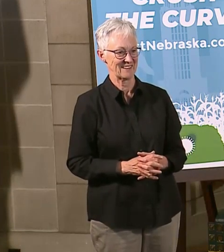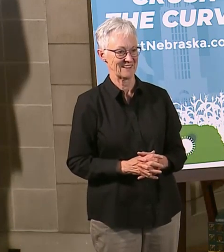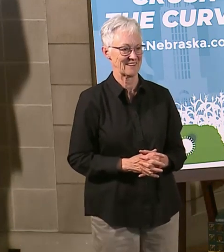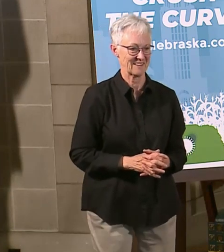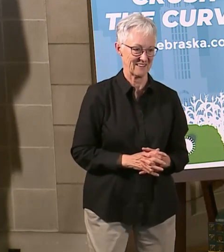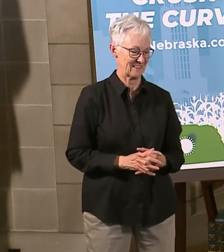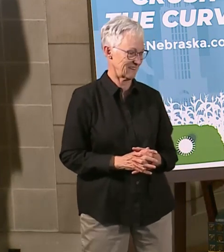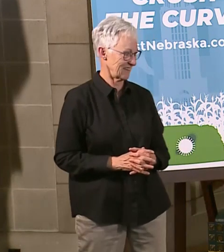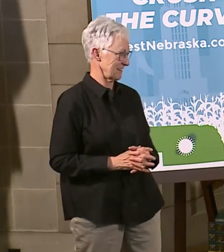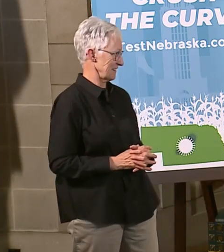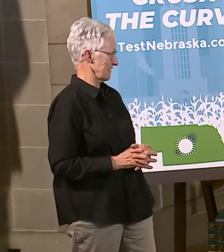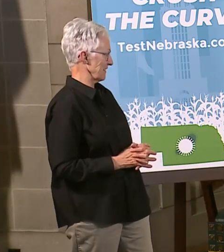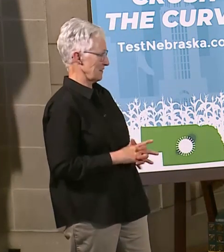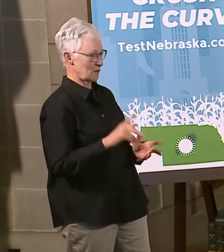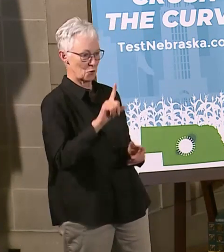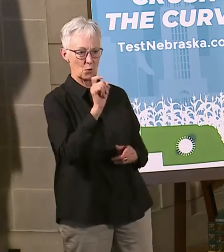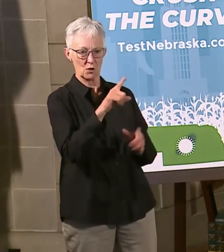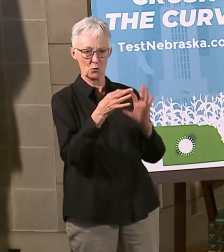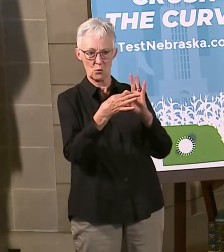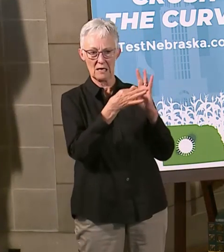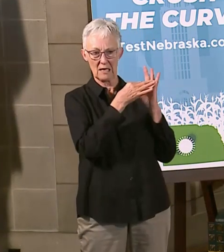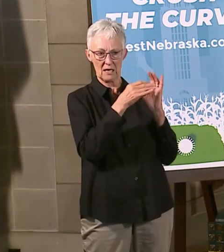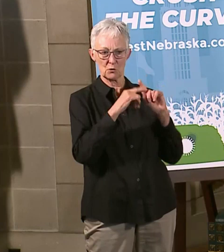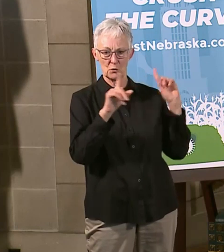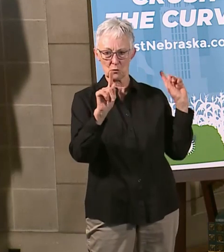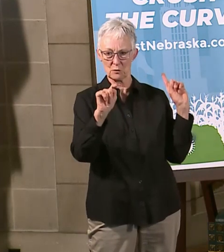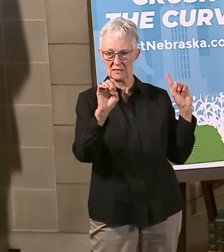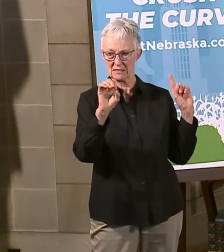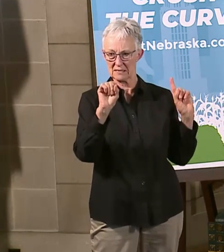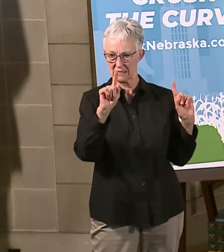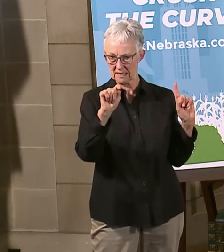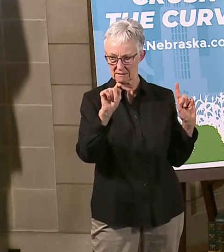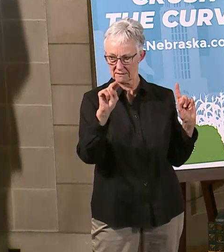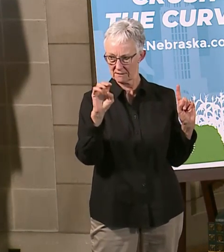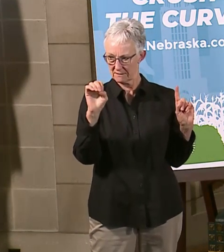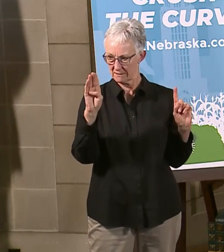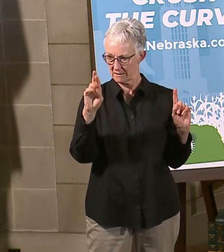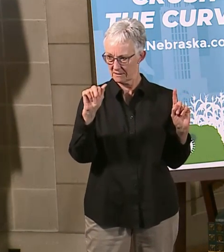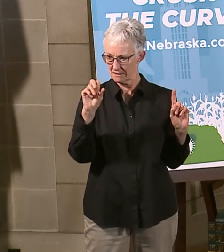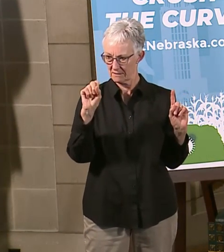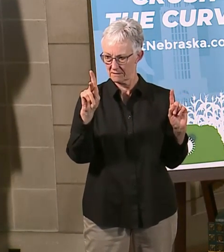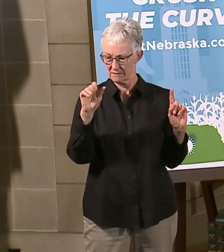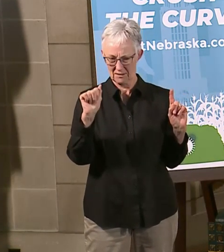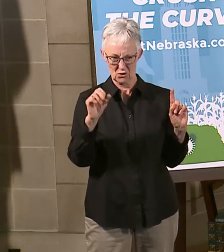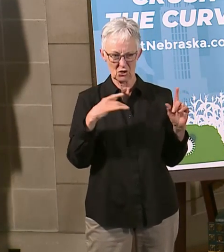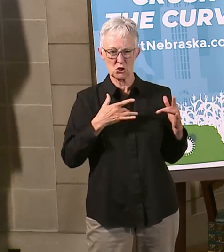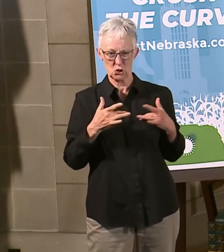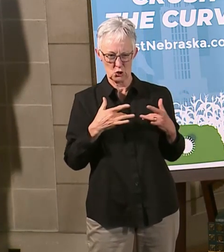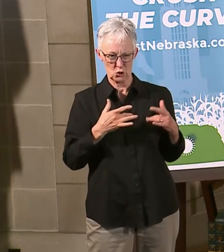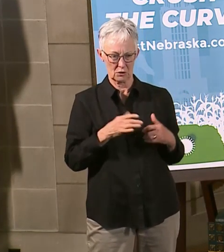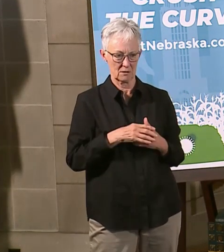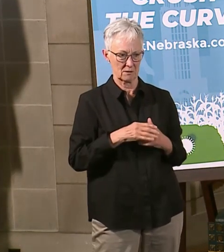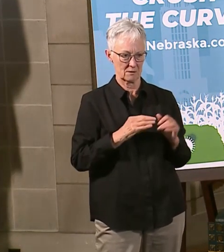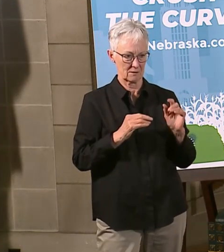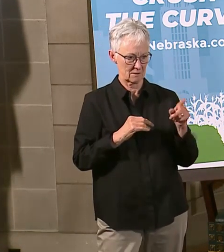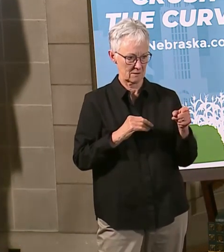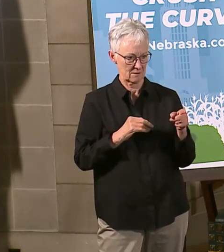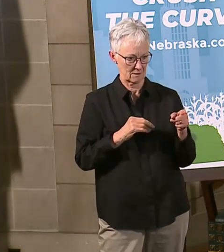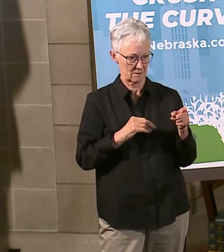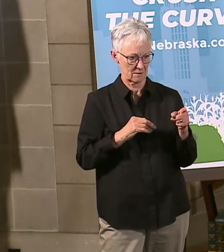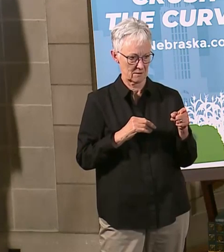Couple questions about tests in Nebraska. Concerns, I guess. One is that will these results be shared with the state's